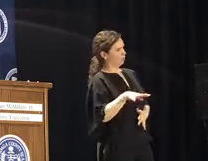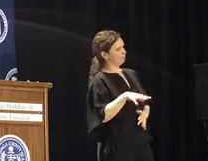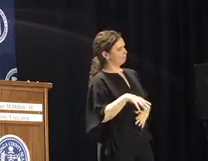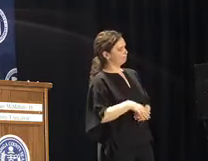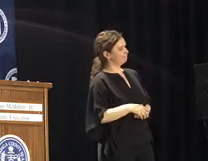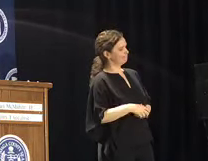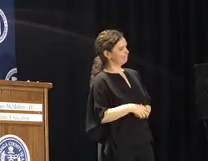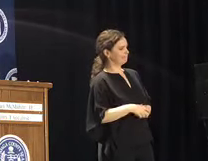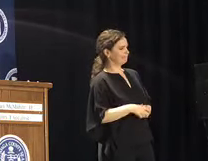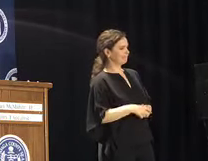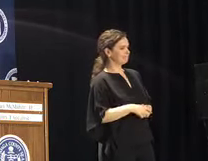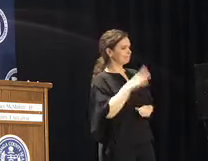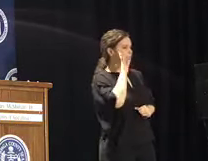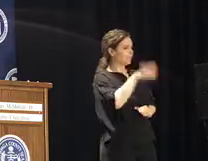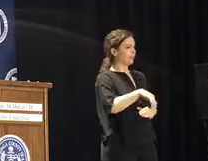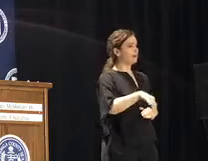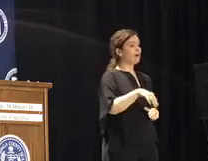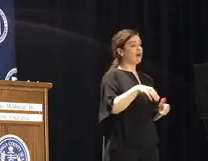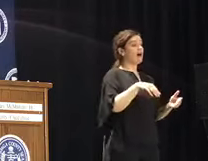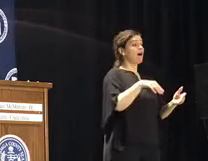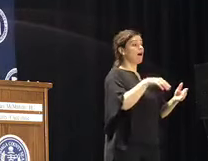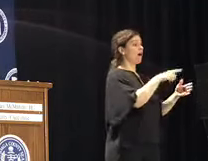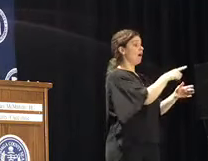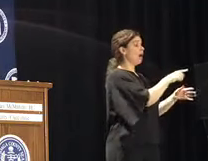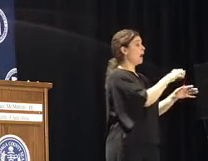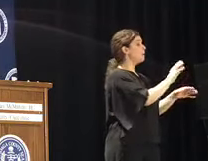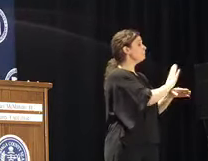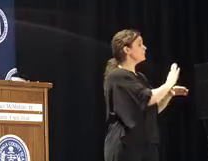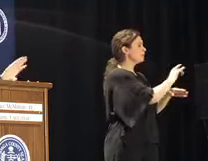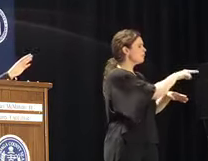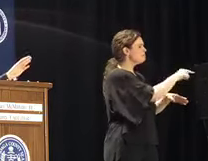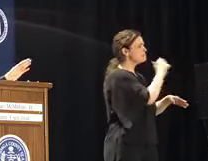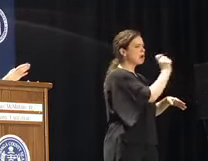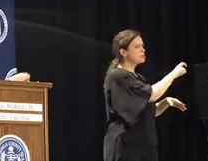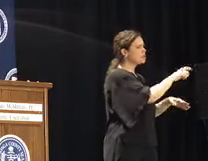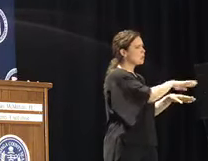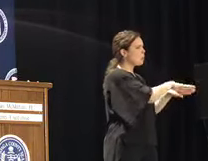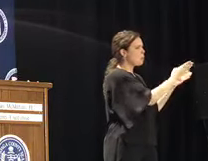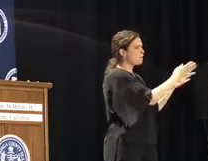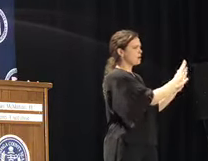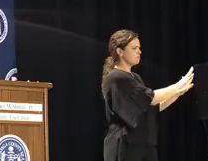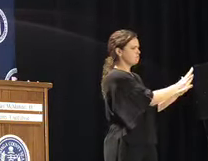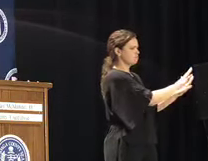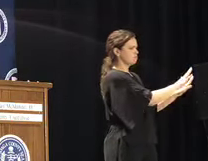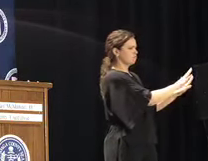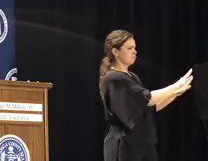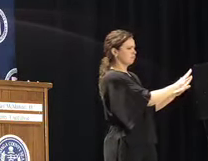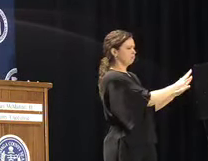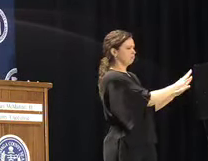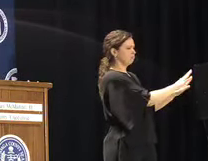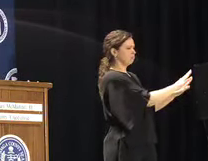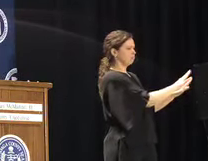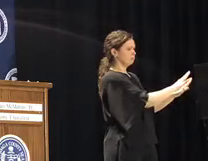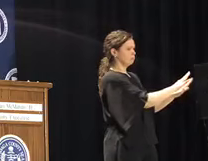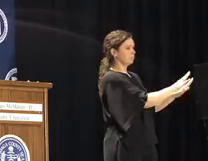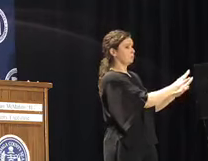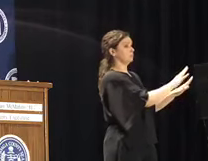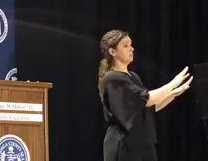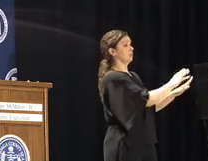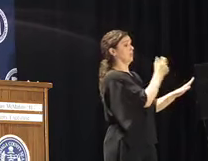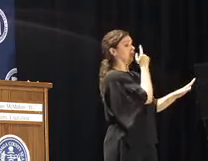rule. If you are sick, don't go to work, period. So that's still the case. And if you do that,